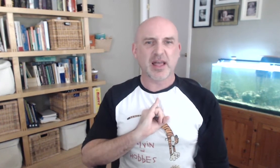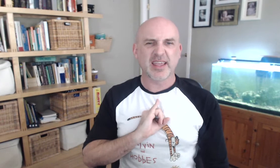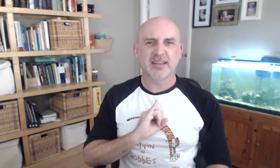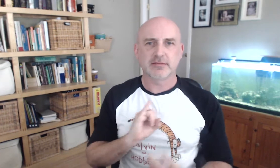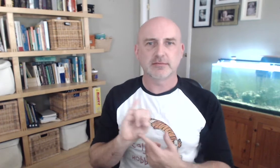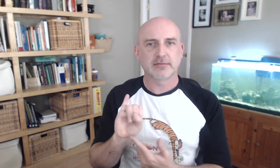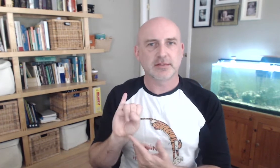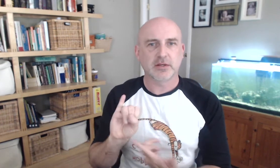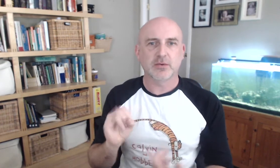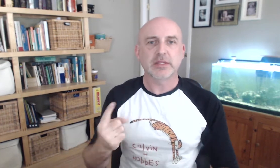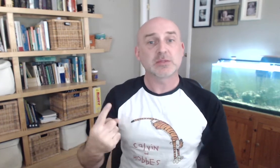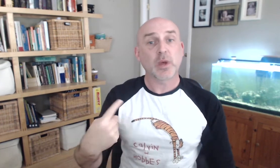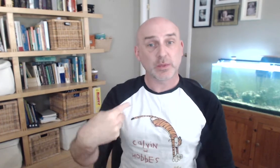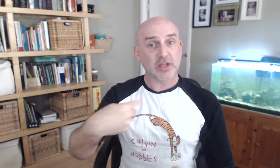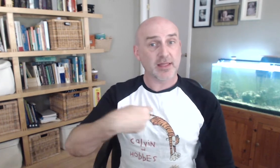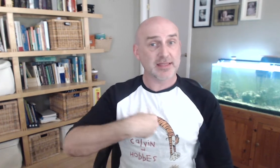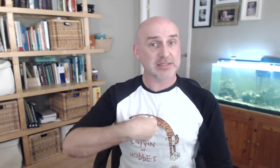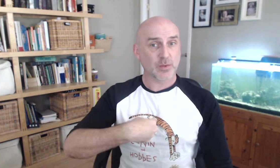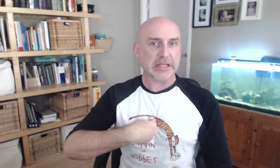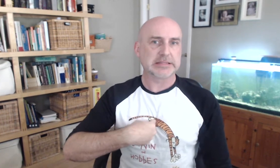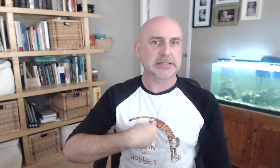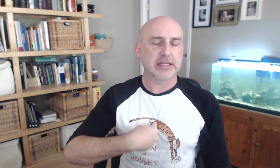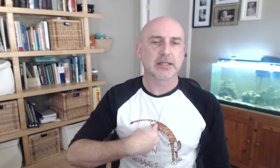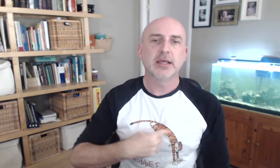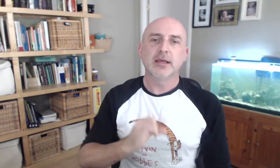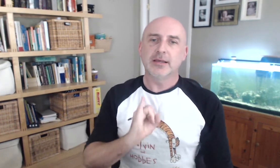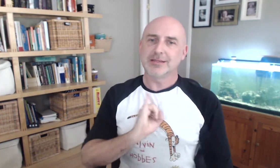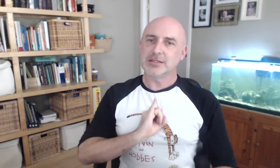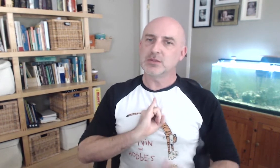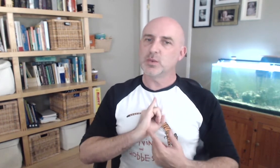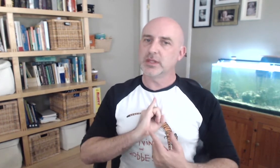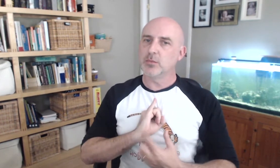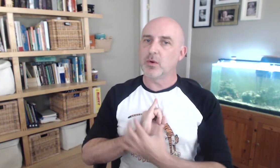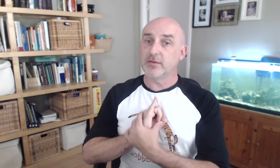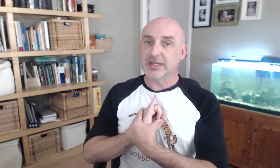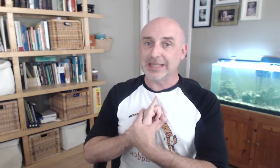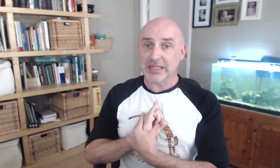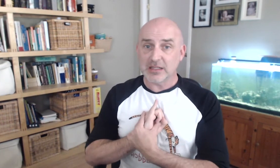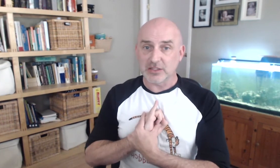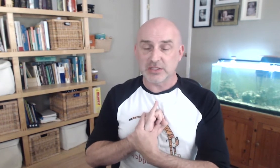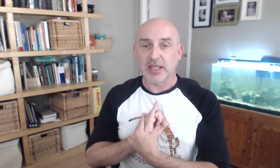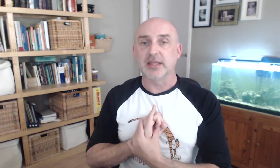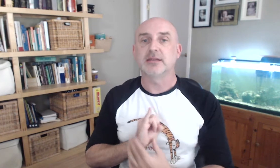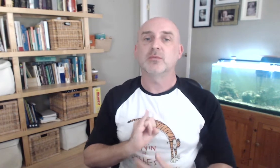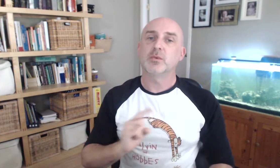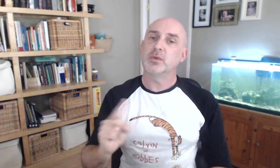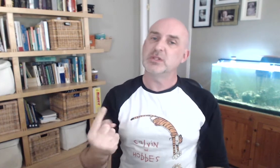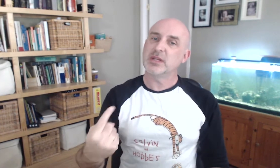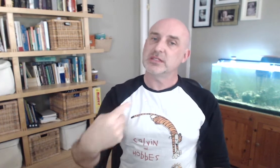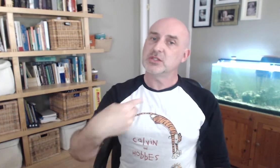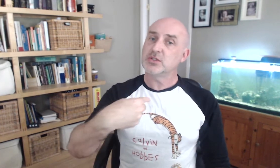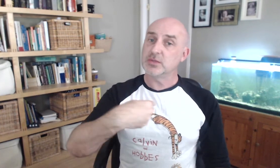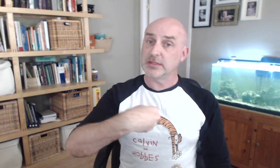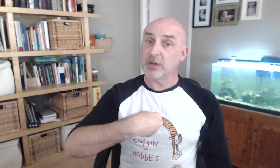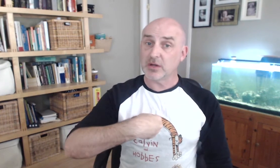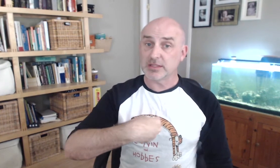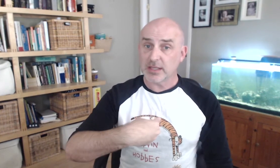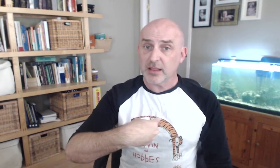I, and that's why we taught this way instead. This is really more of an English sign, and what we're really trying to teach you is American Sign